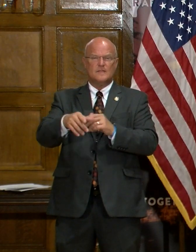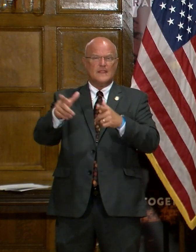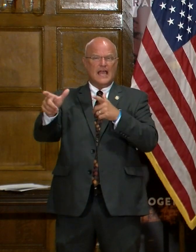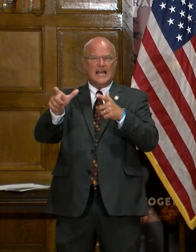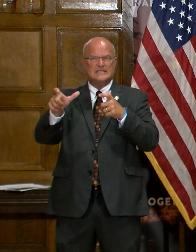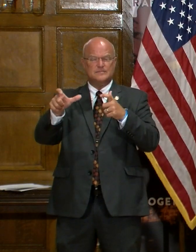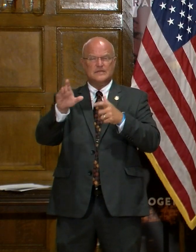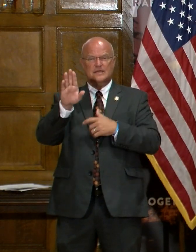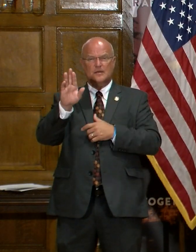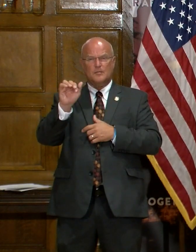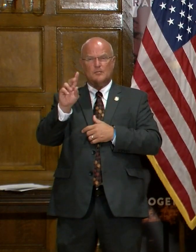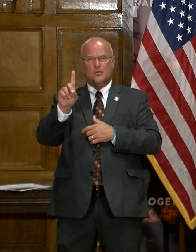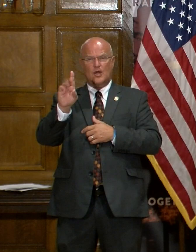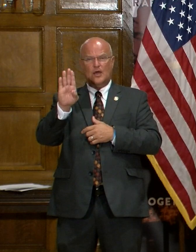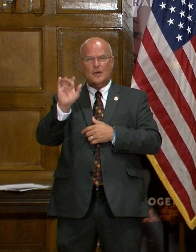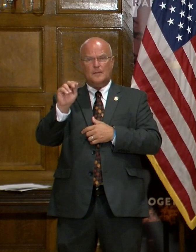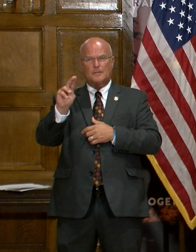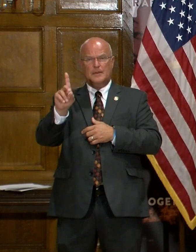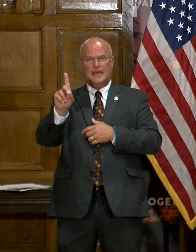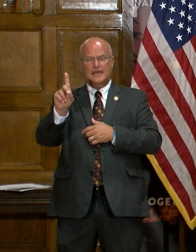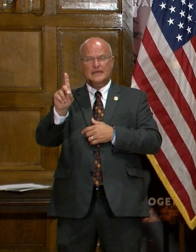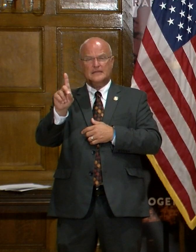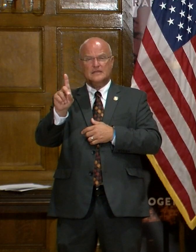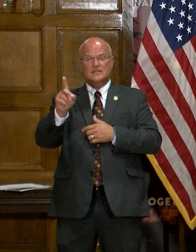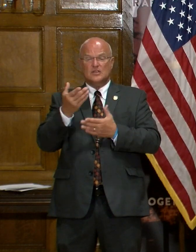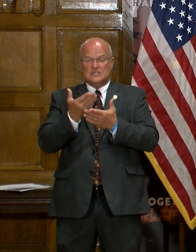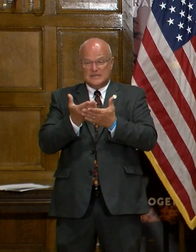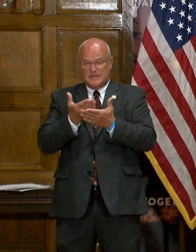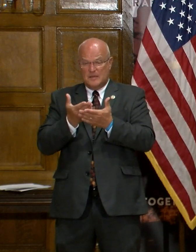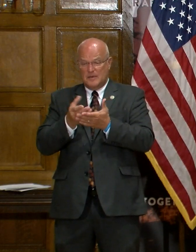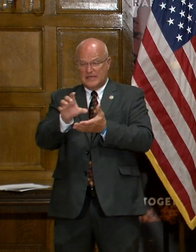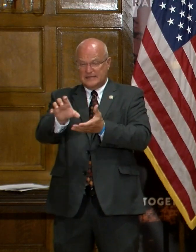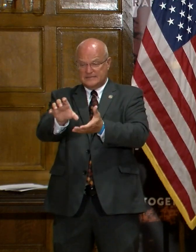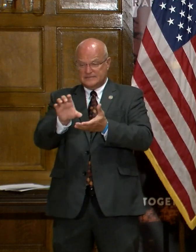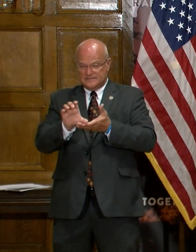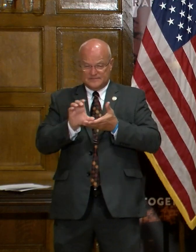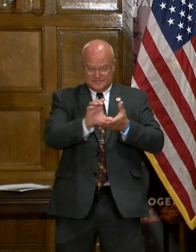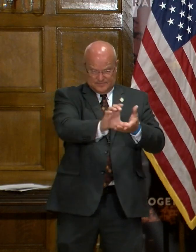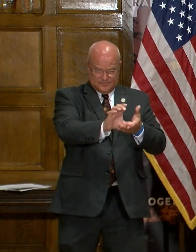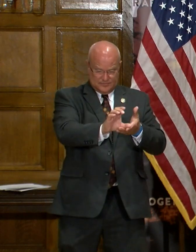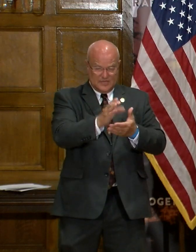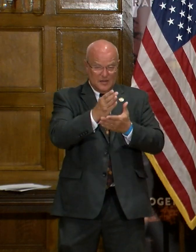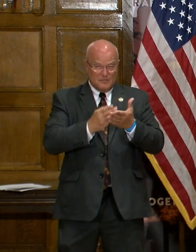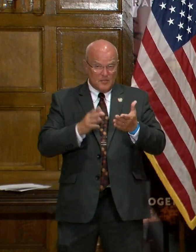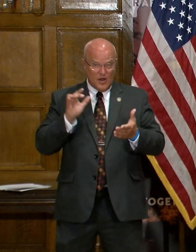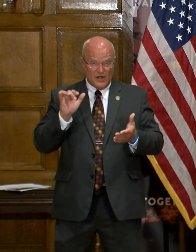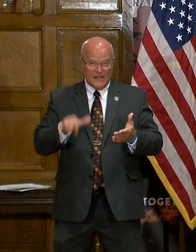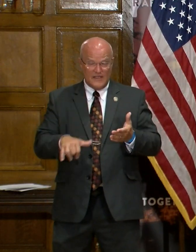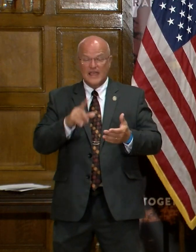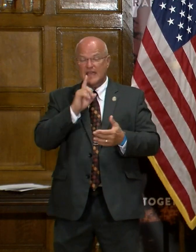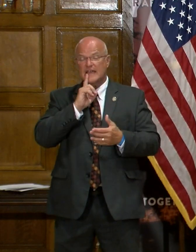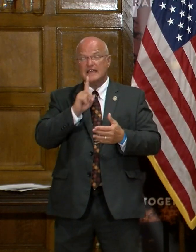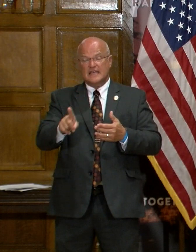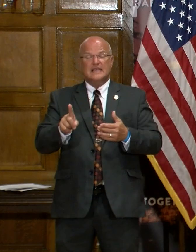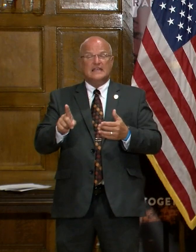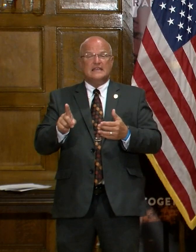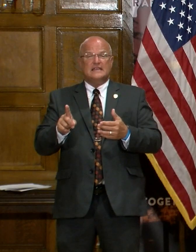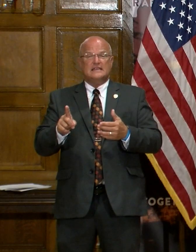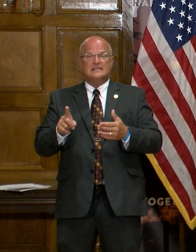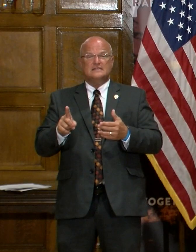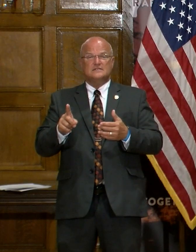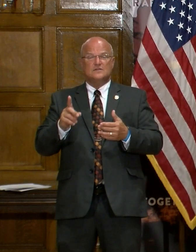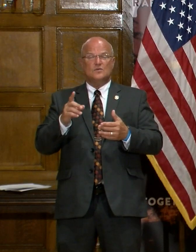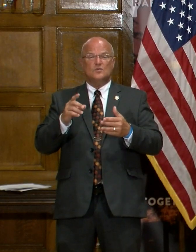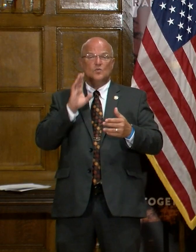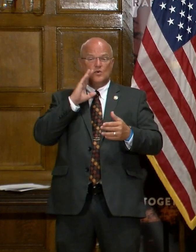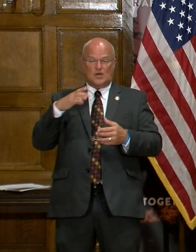high-speed broadband. And so we'd have to reallocate some of that money, and part of that consideration is